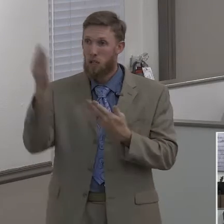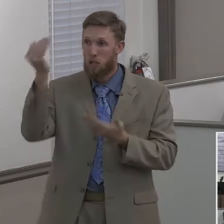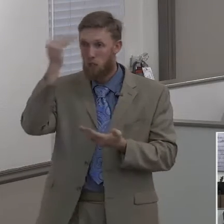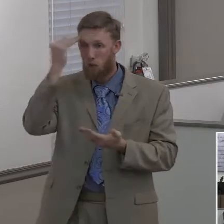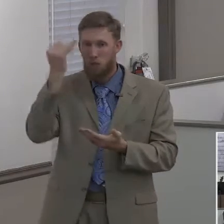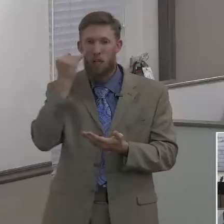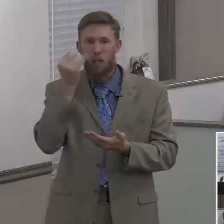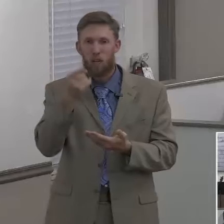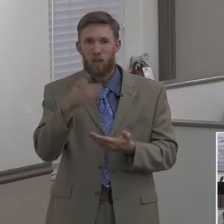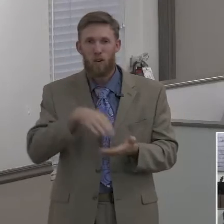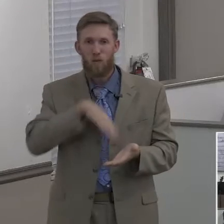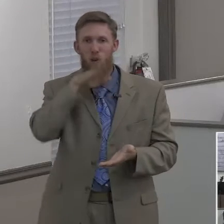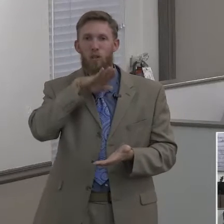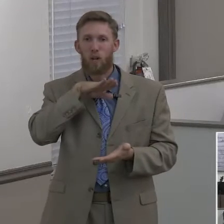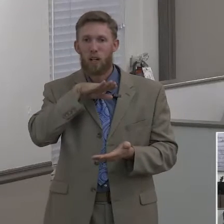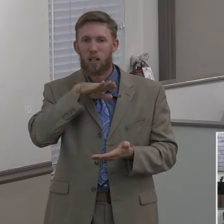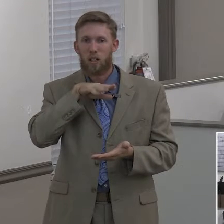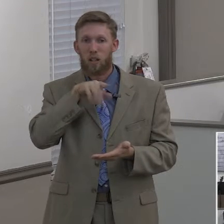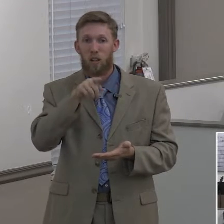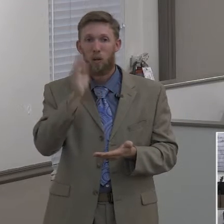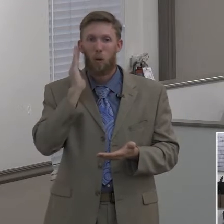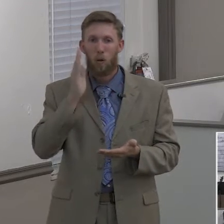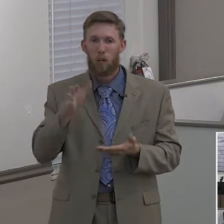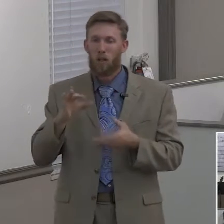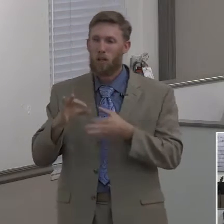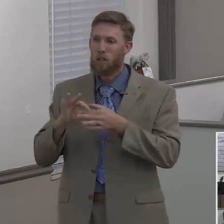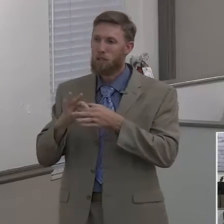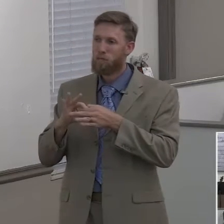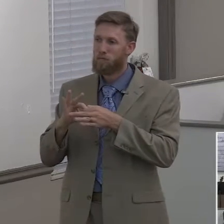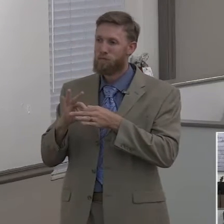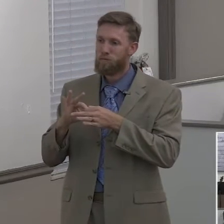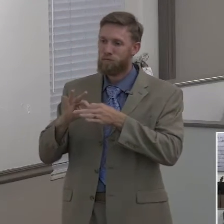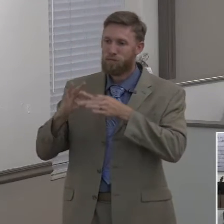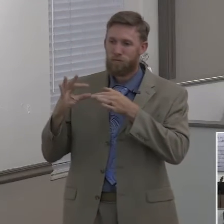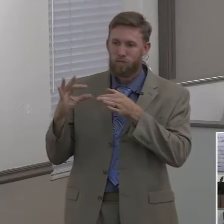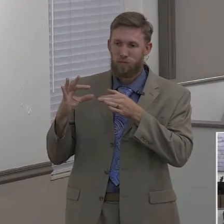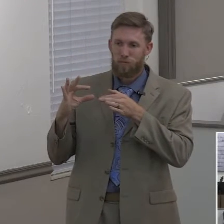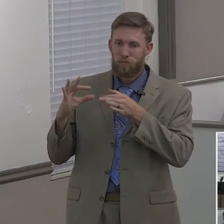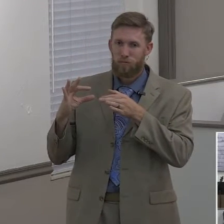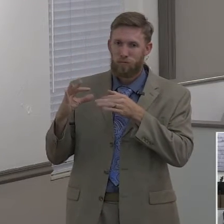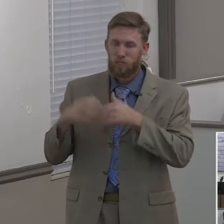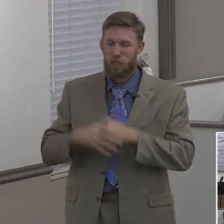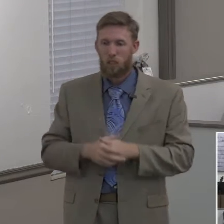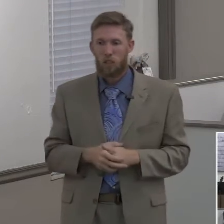Because he knows that if he can get you frustrated, you'll get out of fellowship with God.